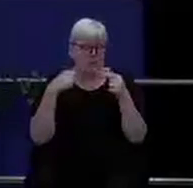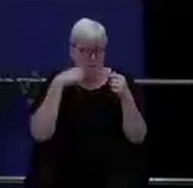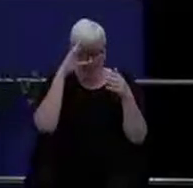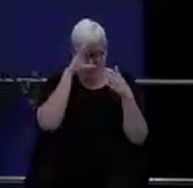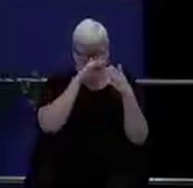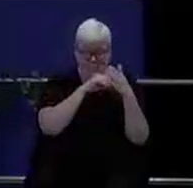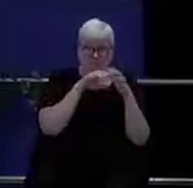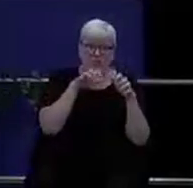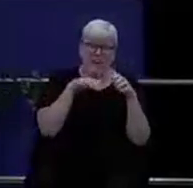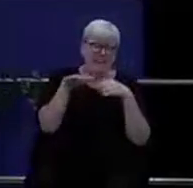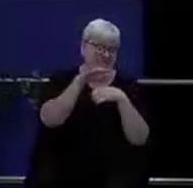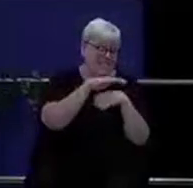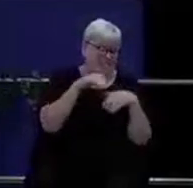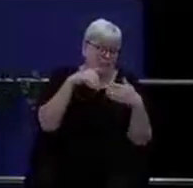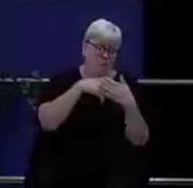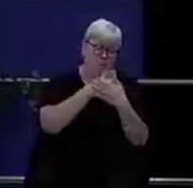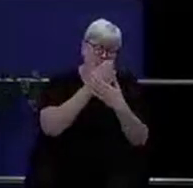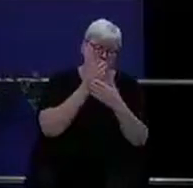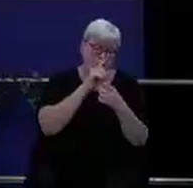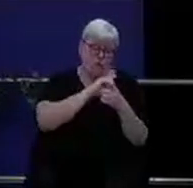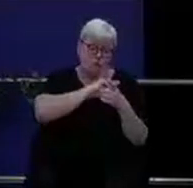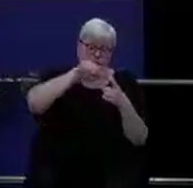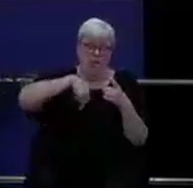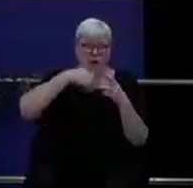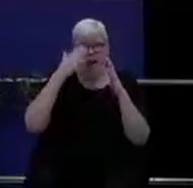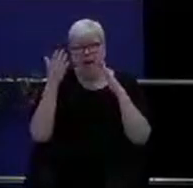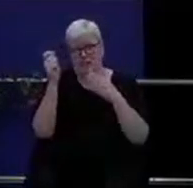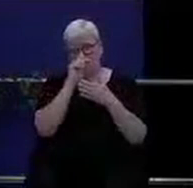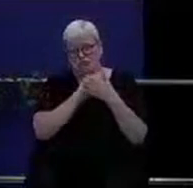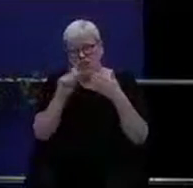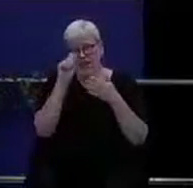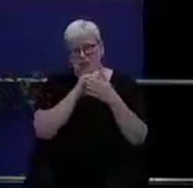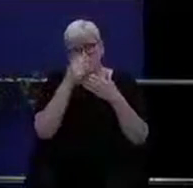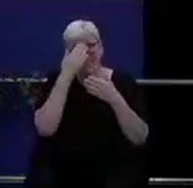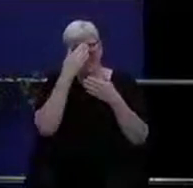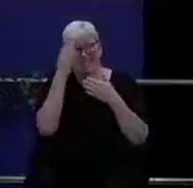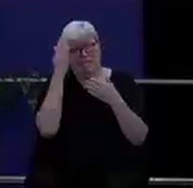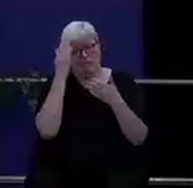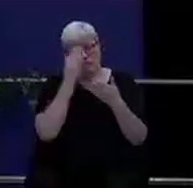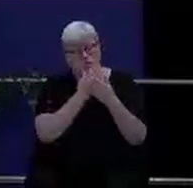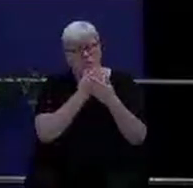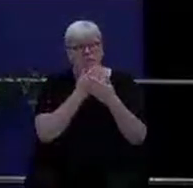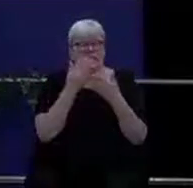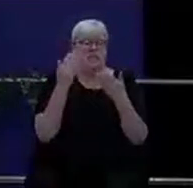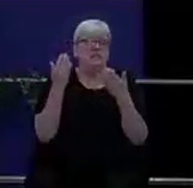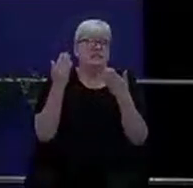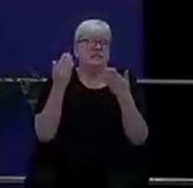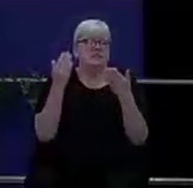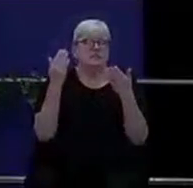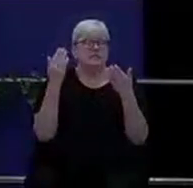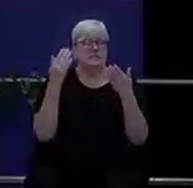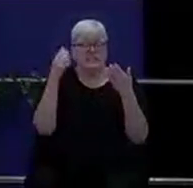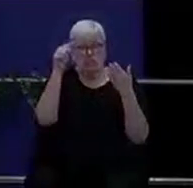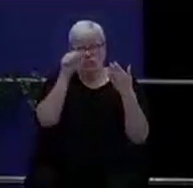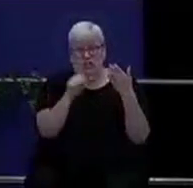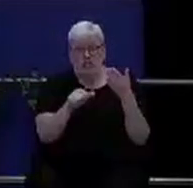of Iceland was partly the reason I sort of had to write about it, was it seemed to be a sort of petri dish for existence in a way. You